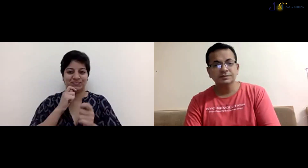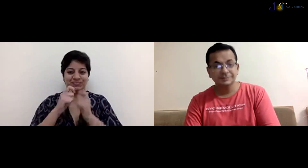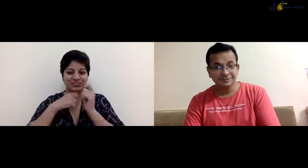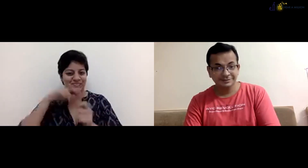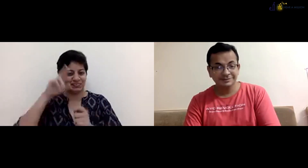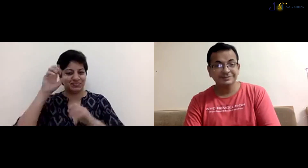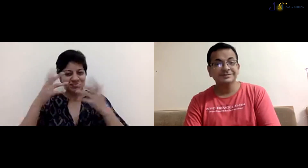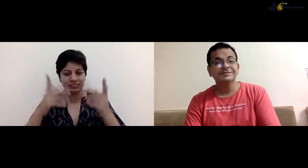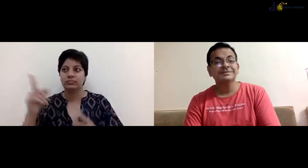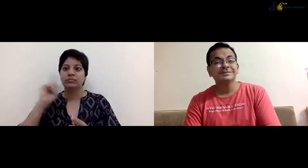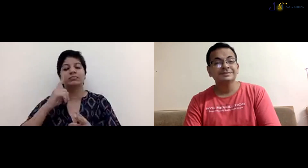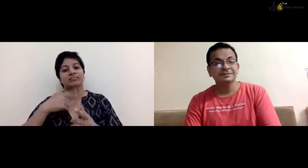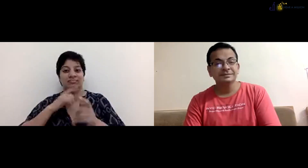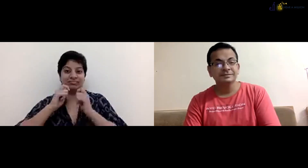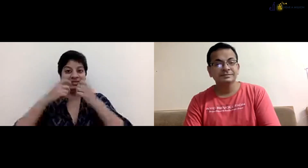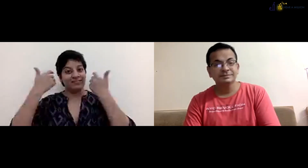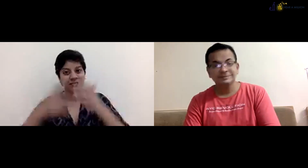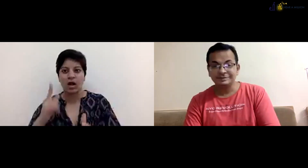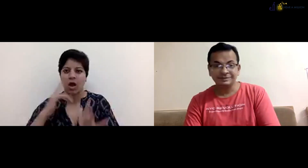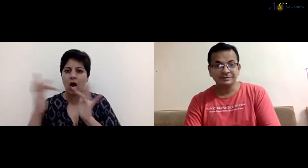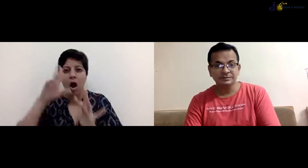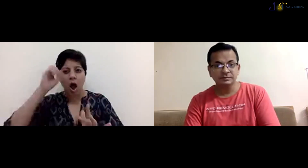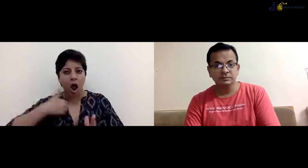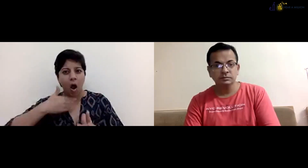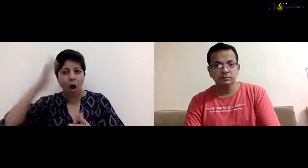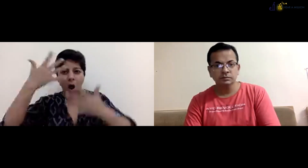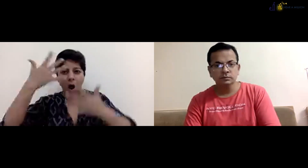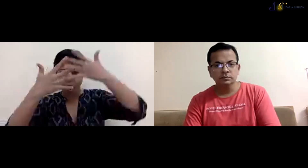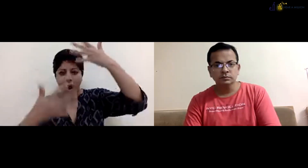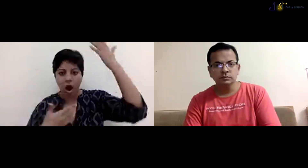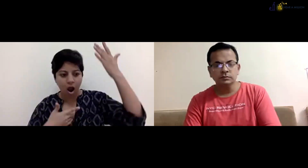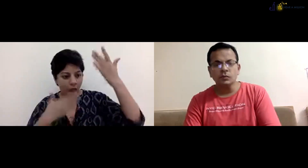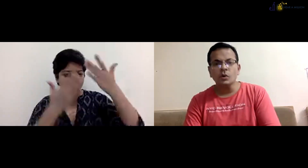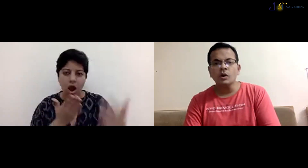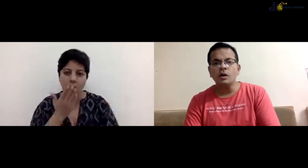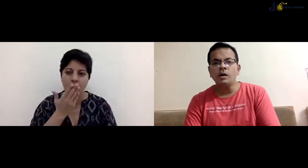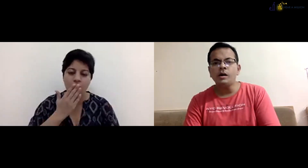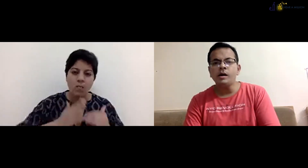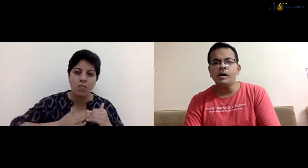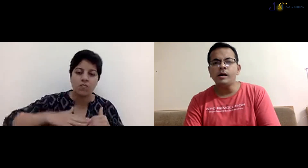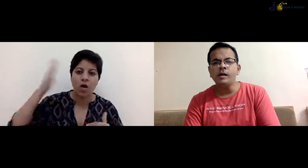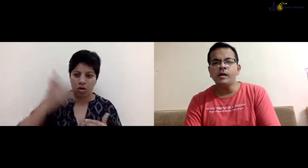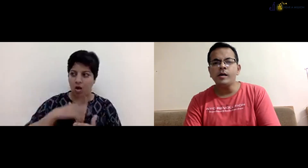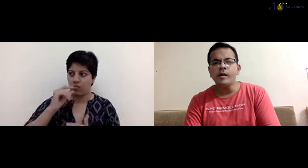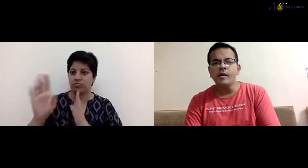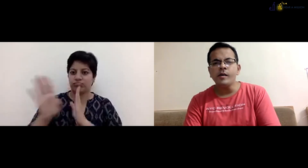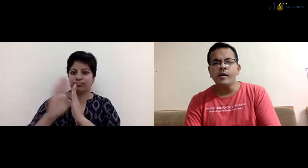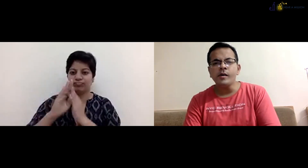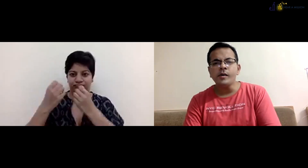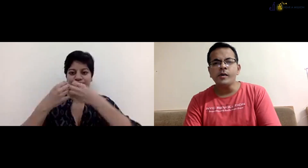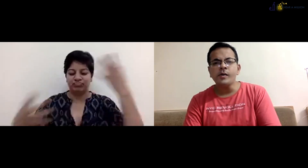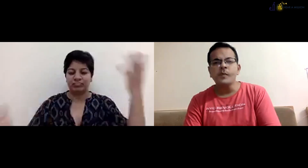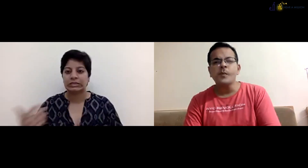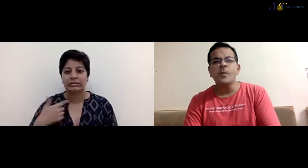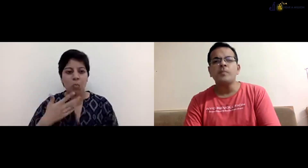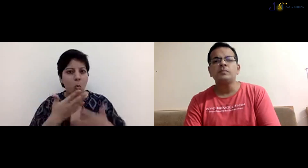said, oh, no problem, this thing will happen in India too. So yeah, there were a lot of people who wanted to contact me, and I got